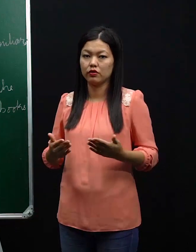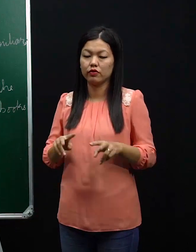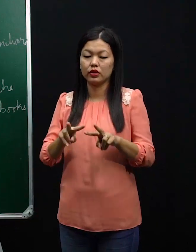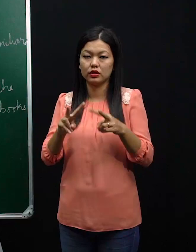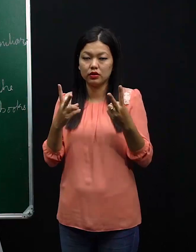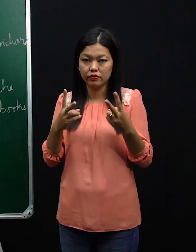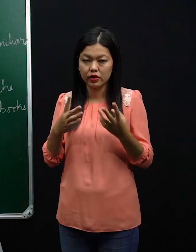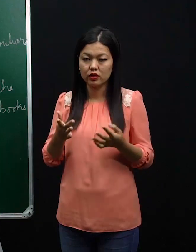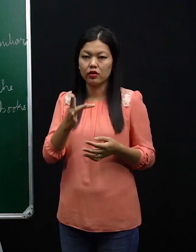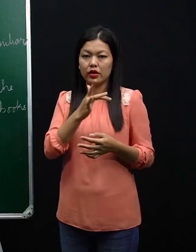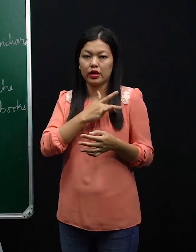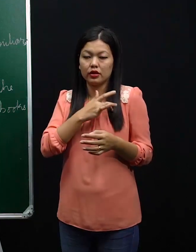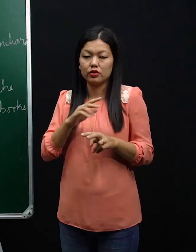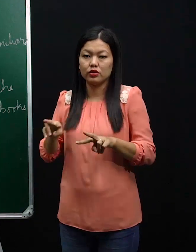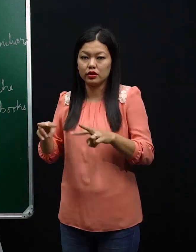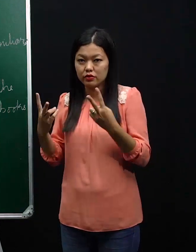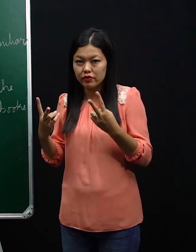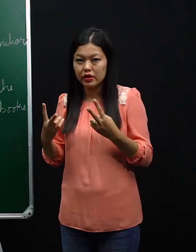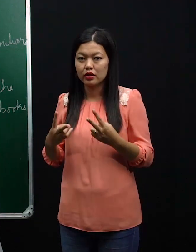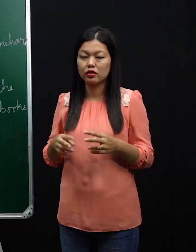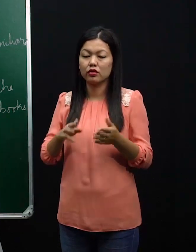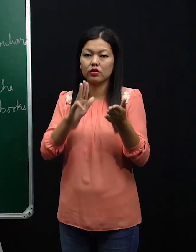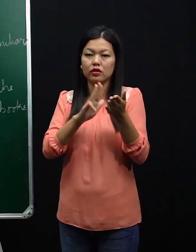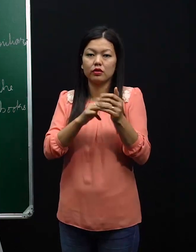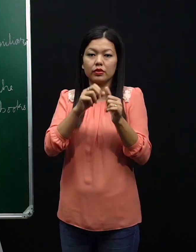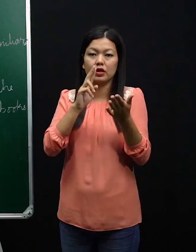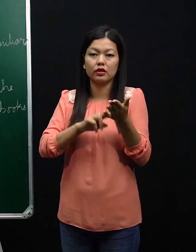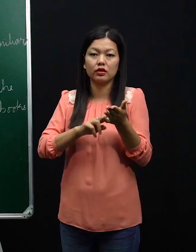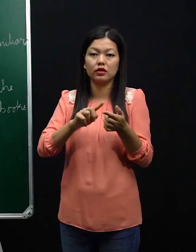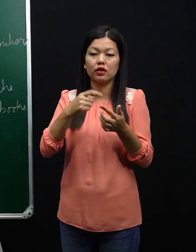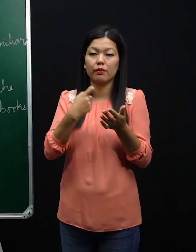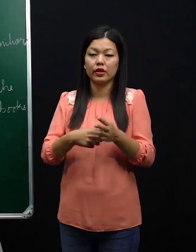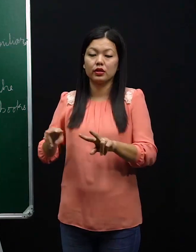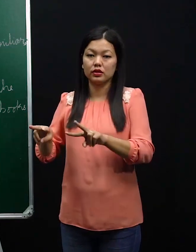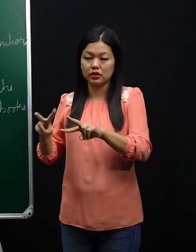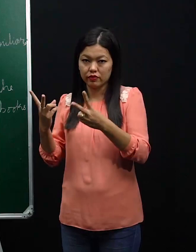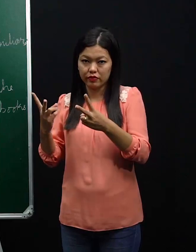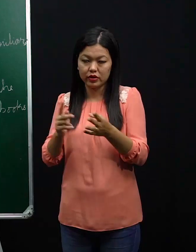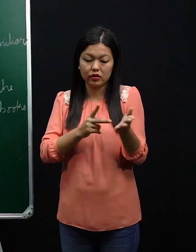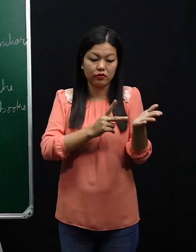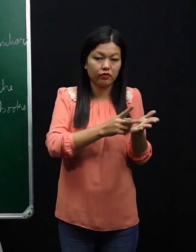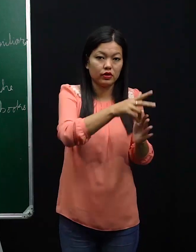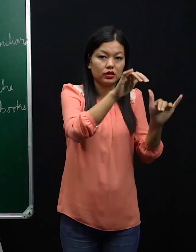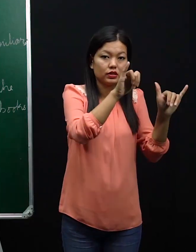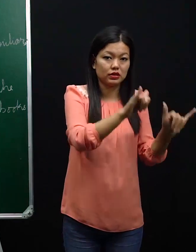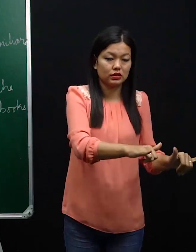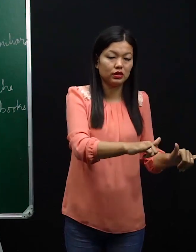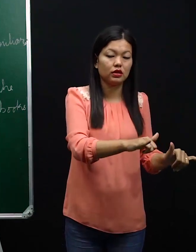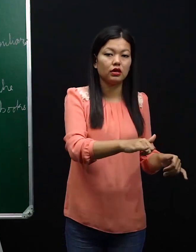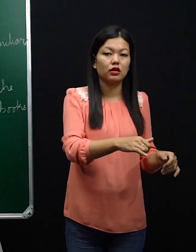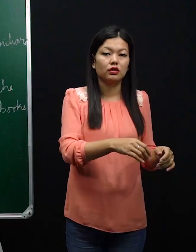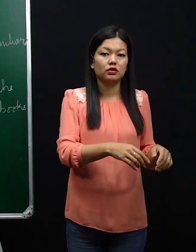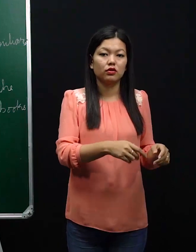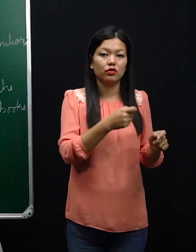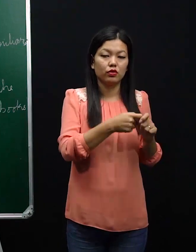that the people living in the cities and towns will never experience. And so, Ernest was a person like that. He